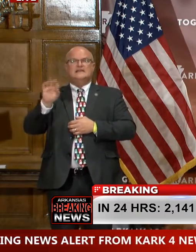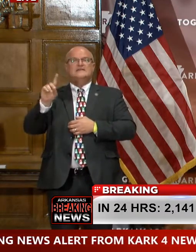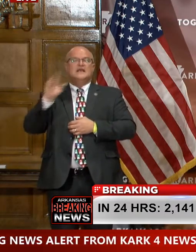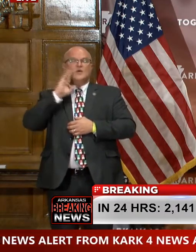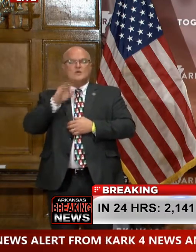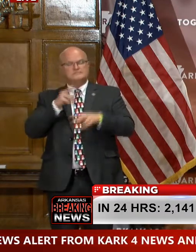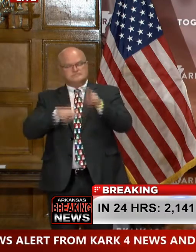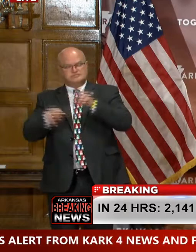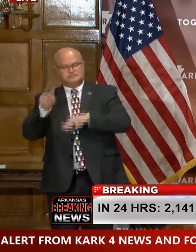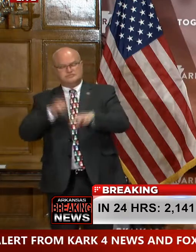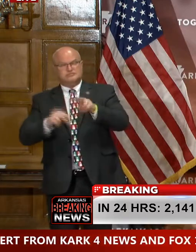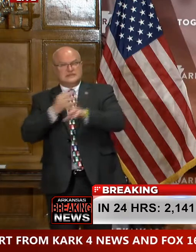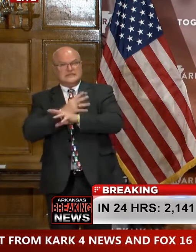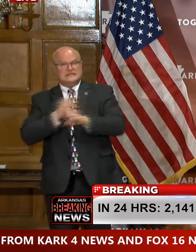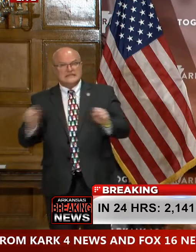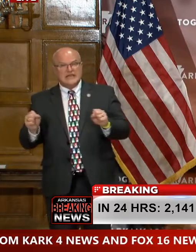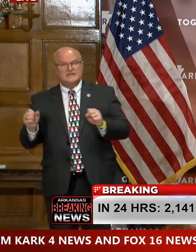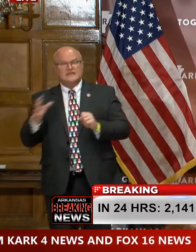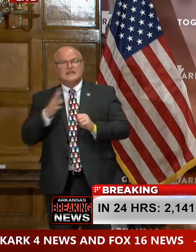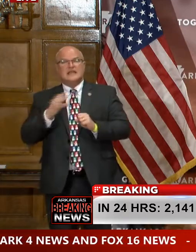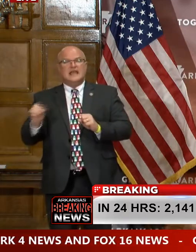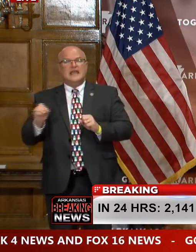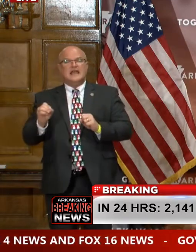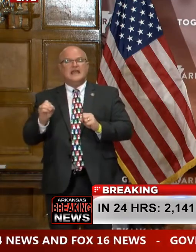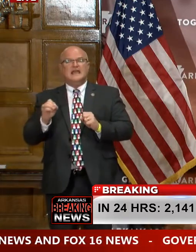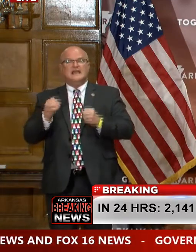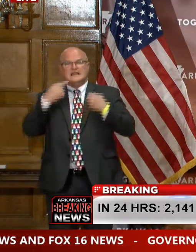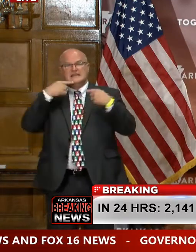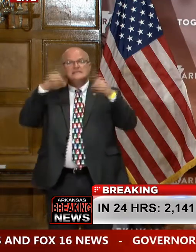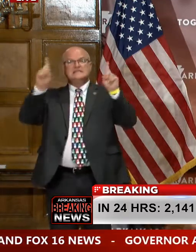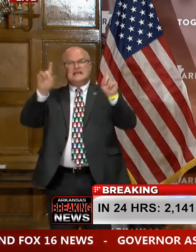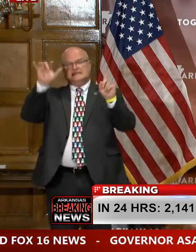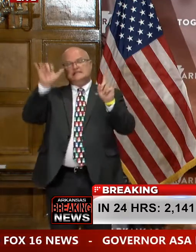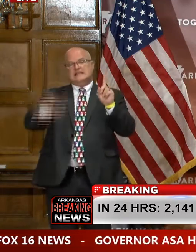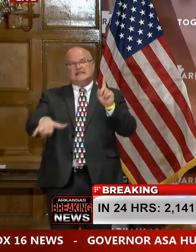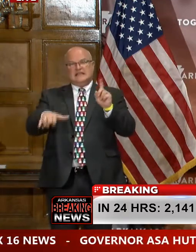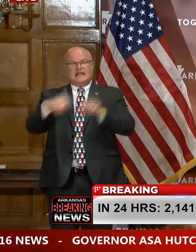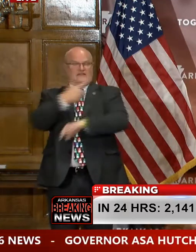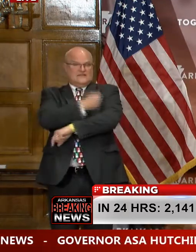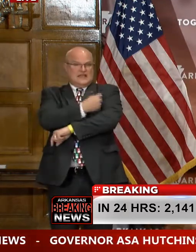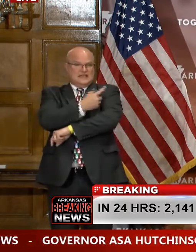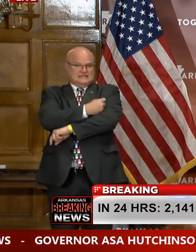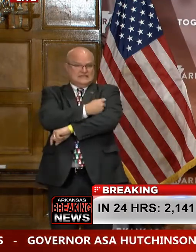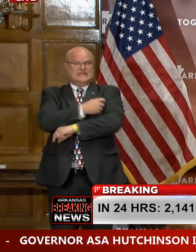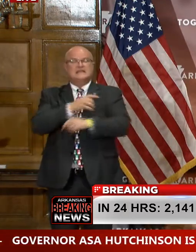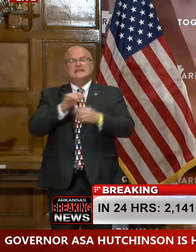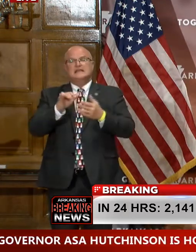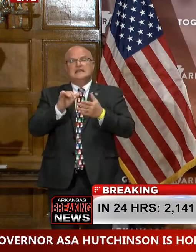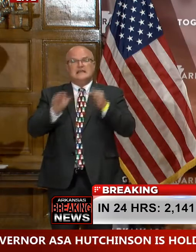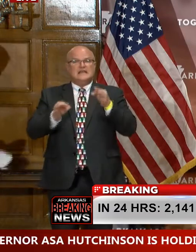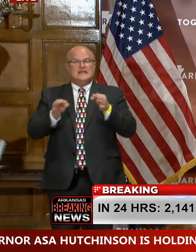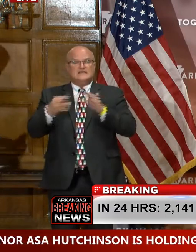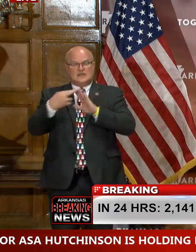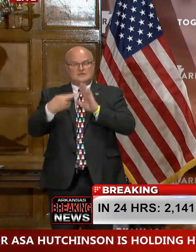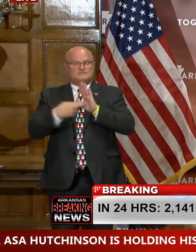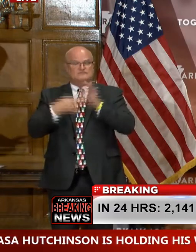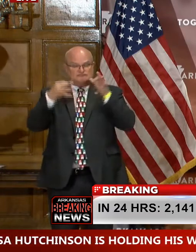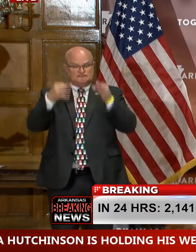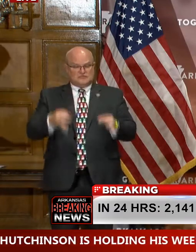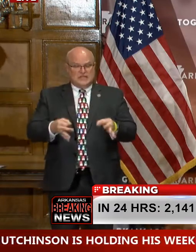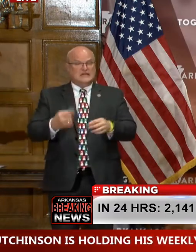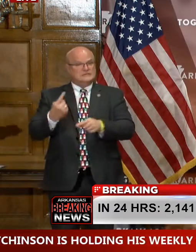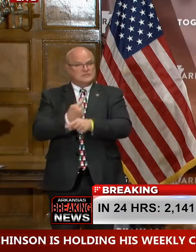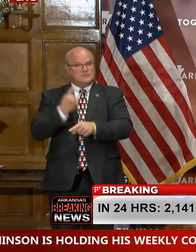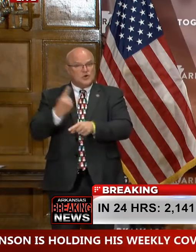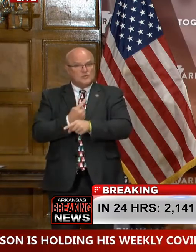and review the safety and the efficacy data of that vaccine. If they rule that it is